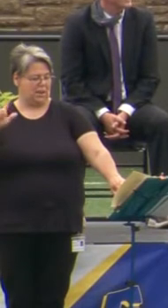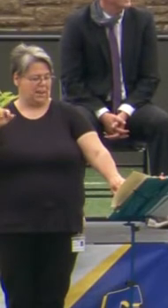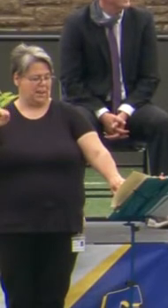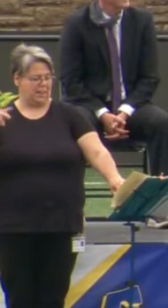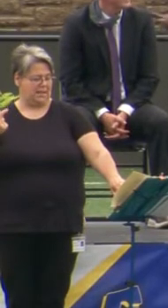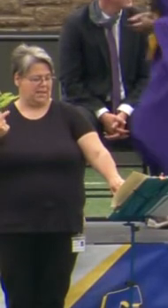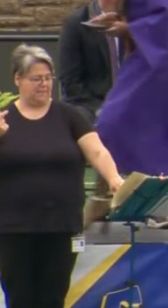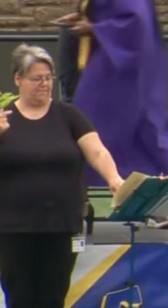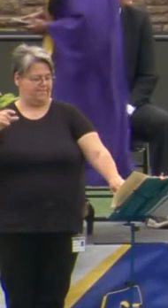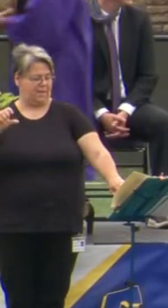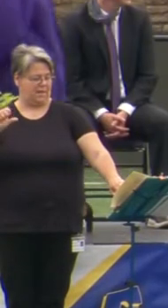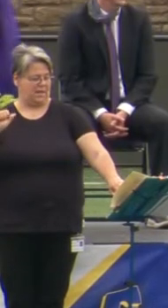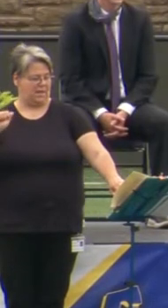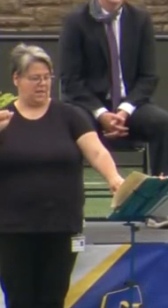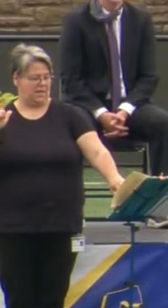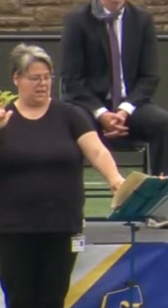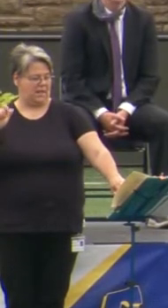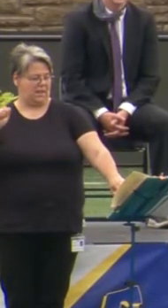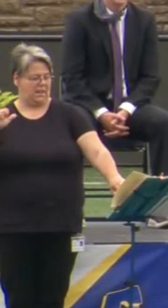Alasia Stevens.